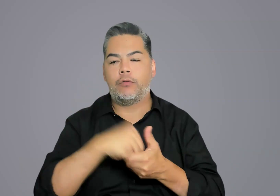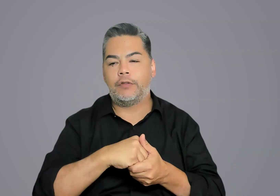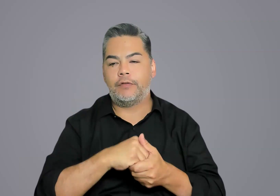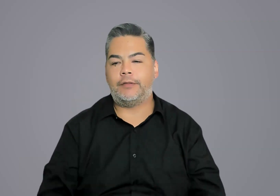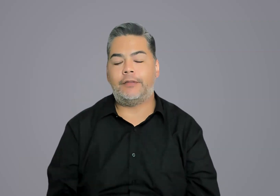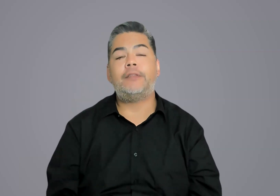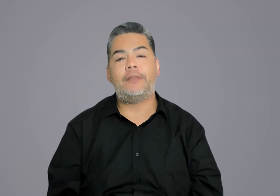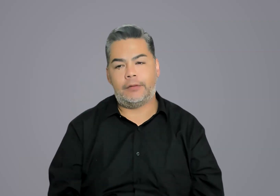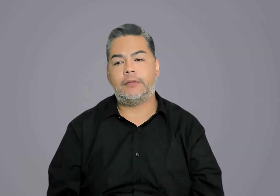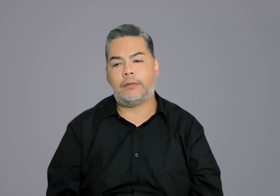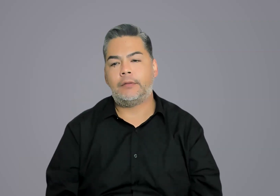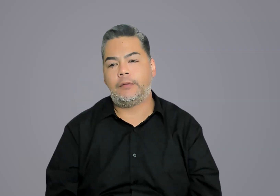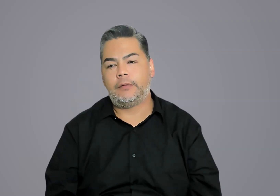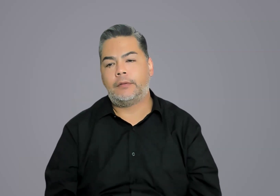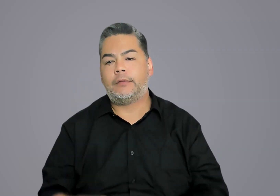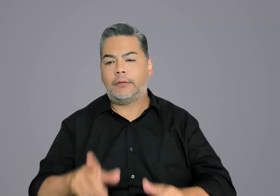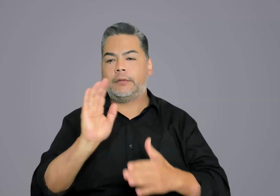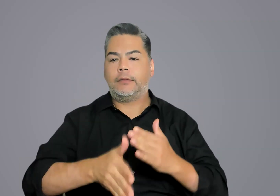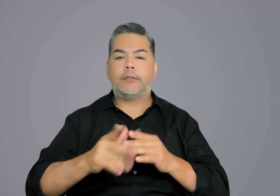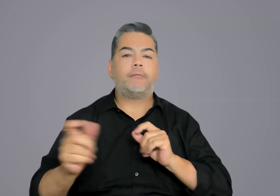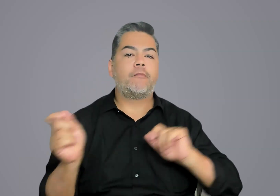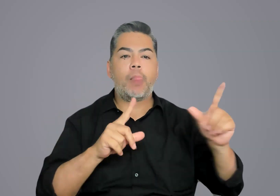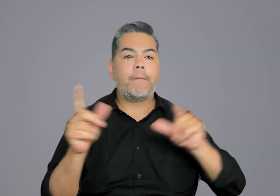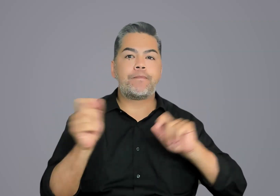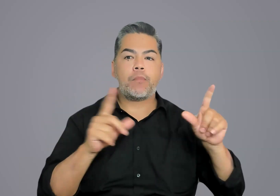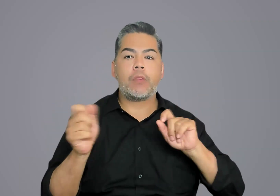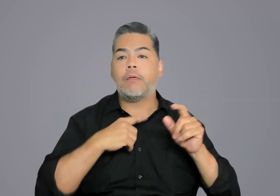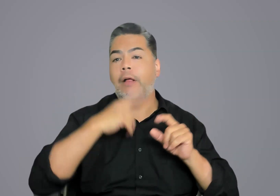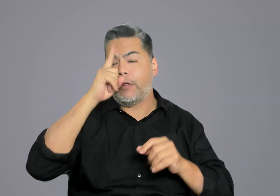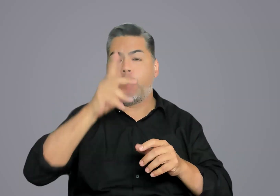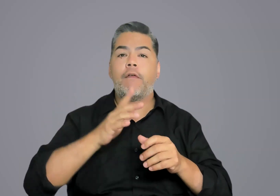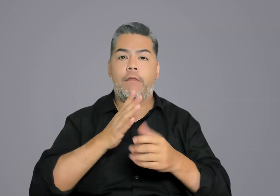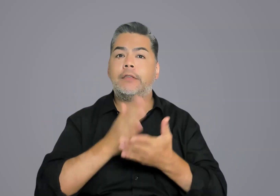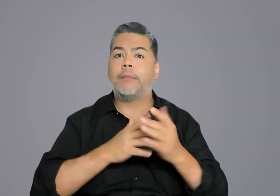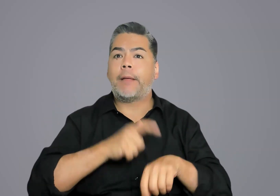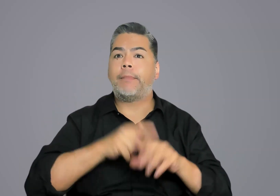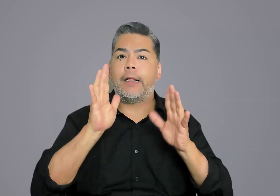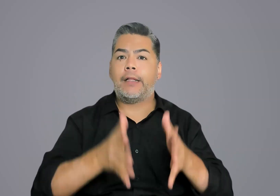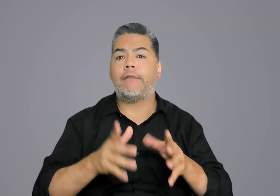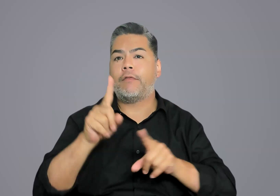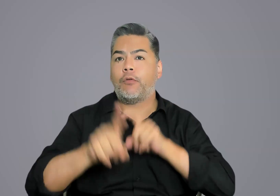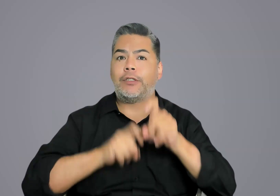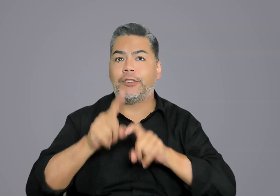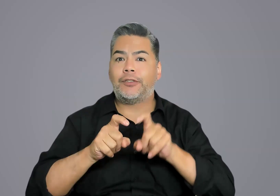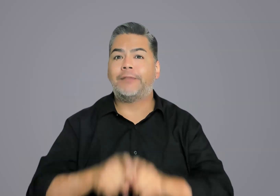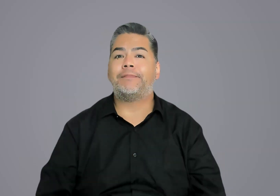We have come to the end of our slides, and I think we've got some time left for questions.